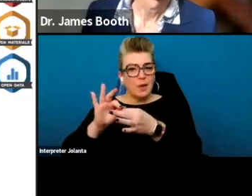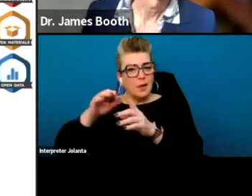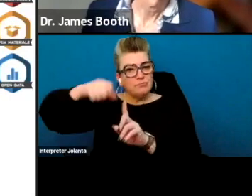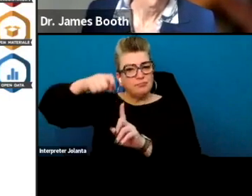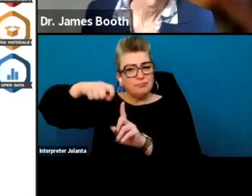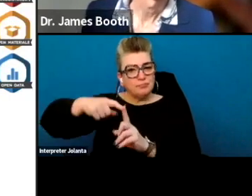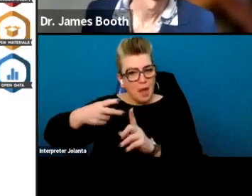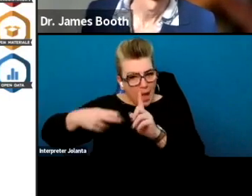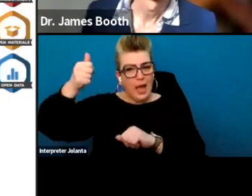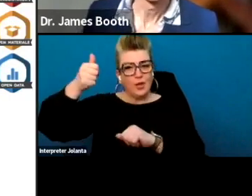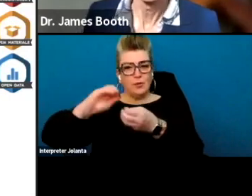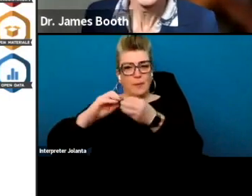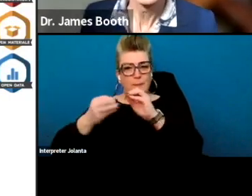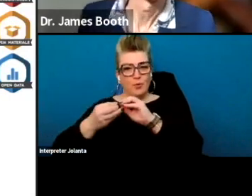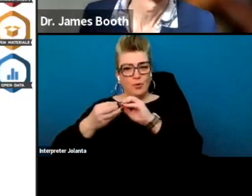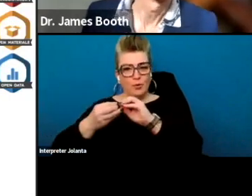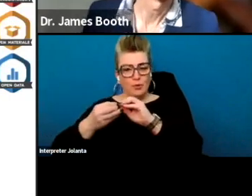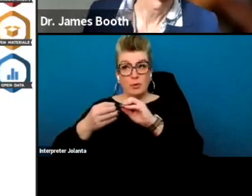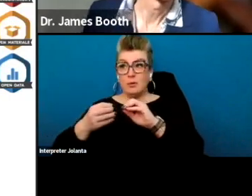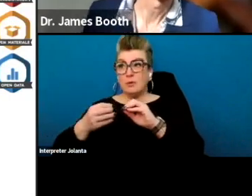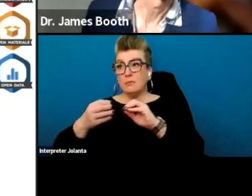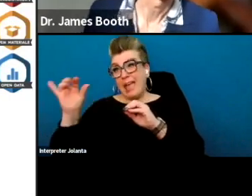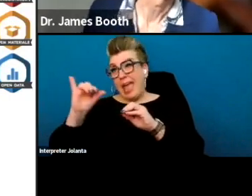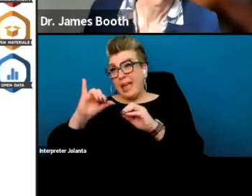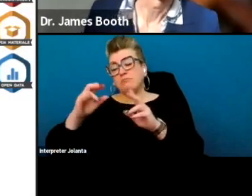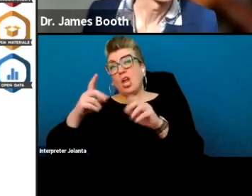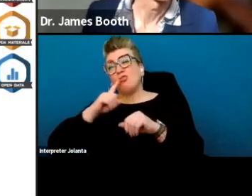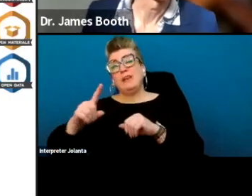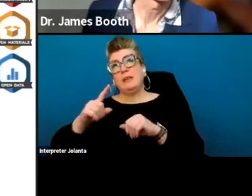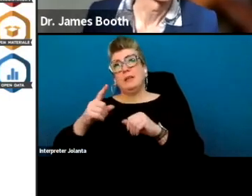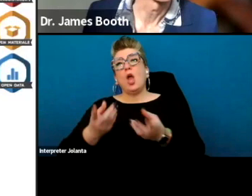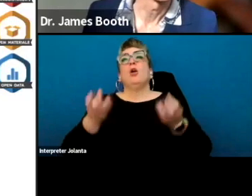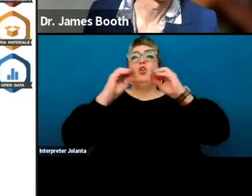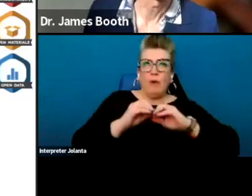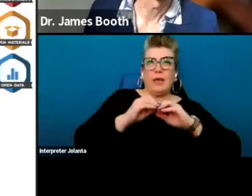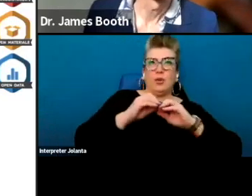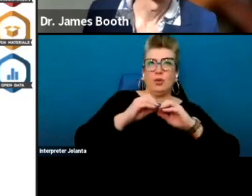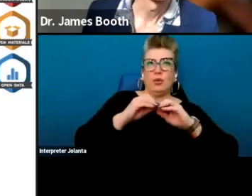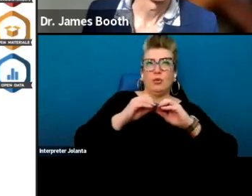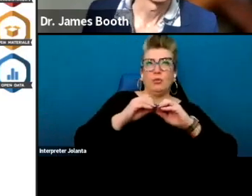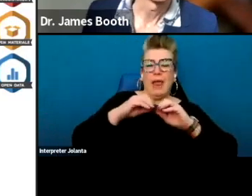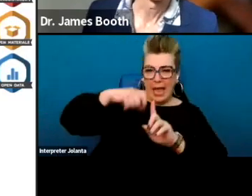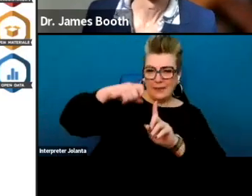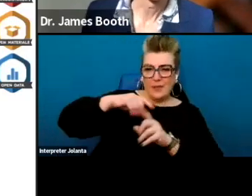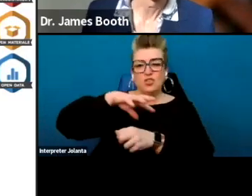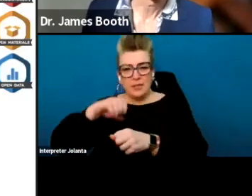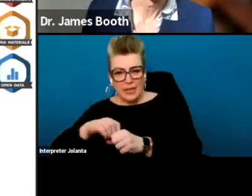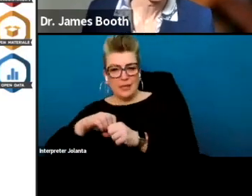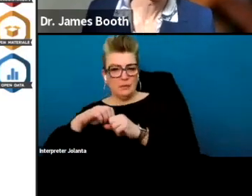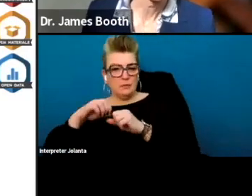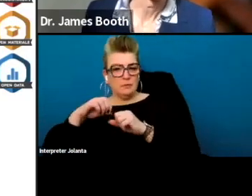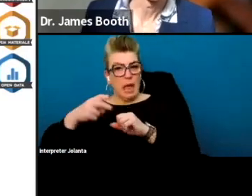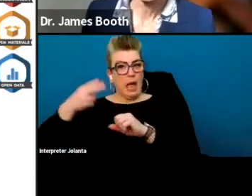activation than the high association. I should say greater activation than the high association. Also in